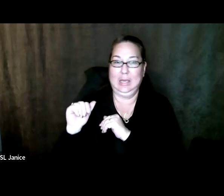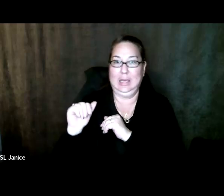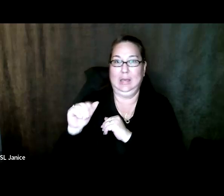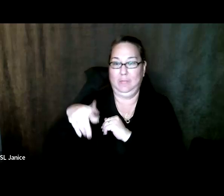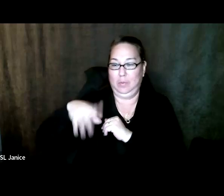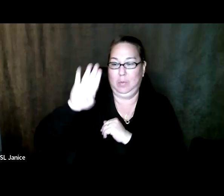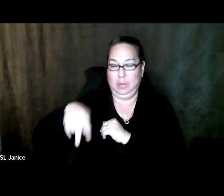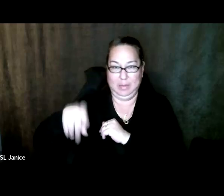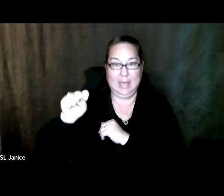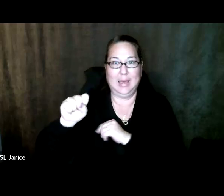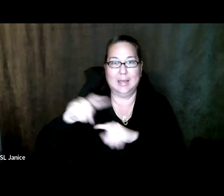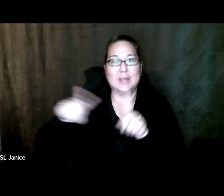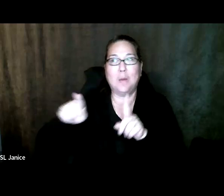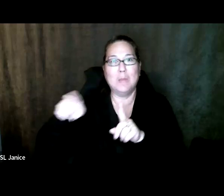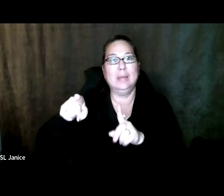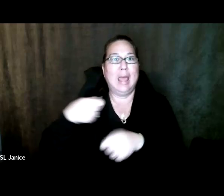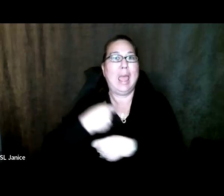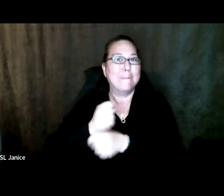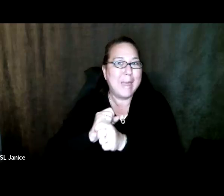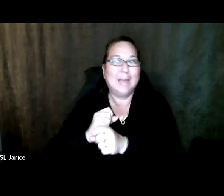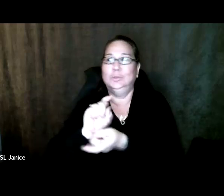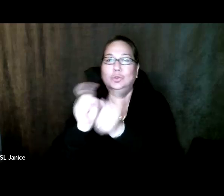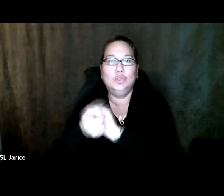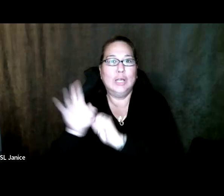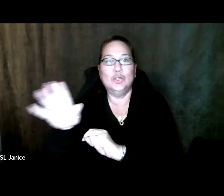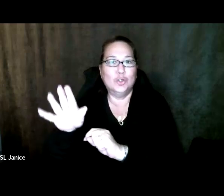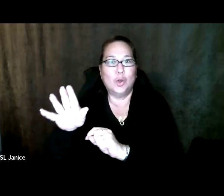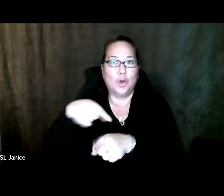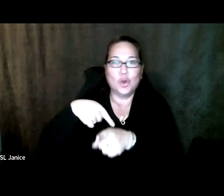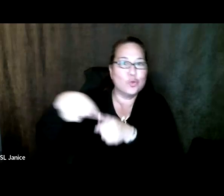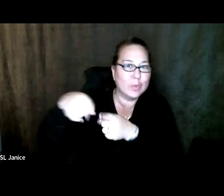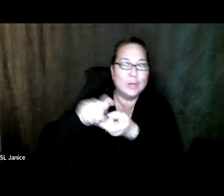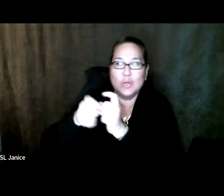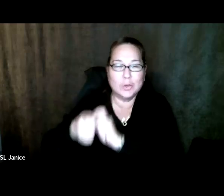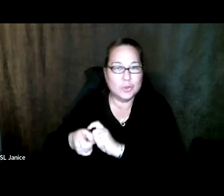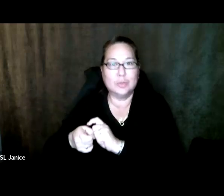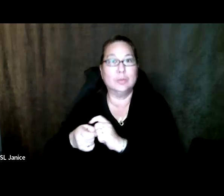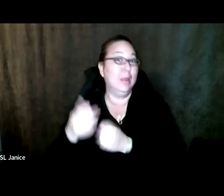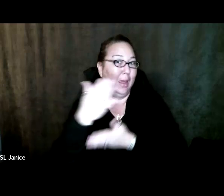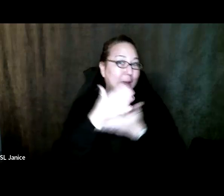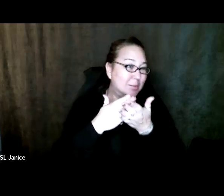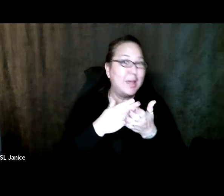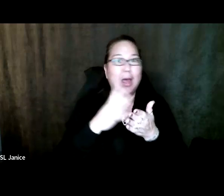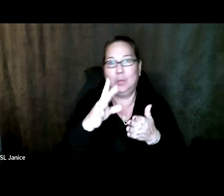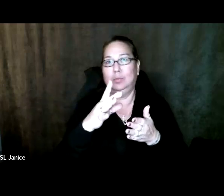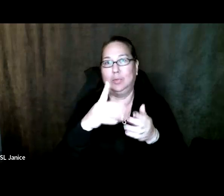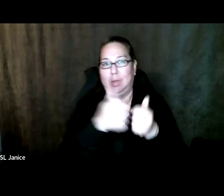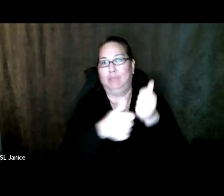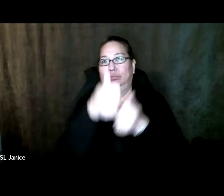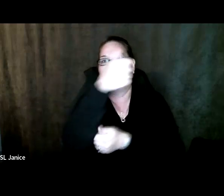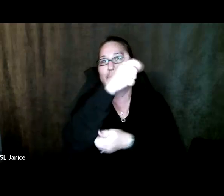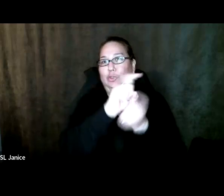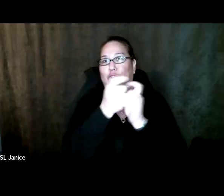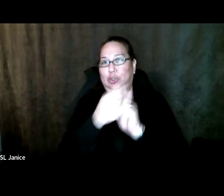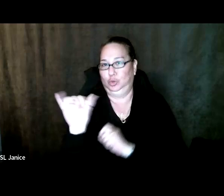natural career progressions. And there were simultaneously some leadership changes, and a new team is now in place with a